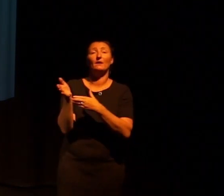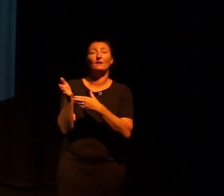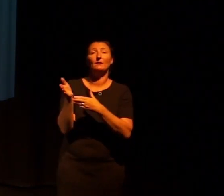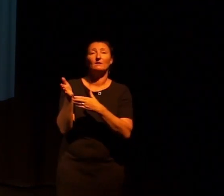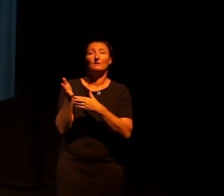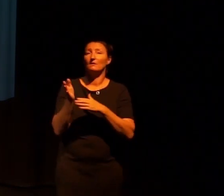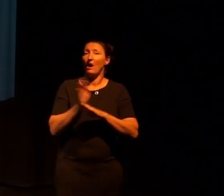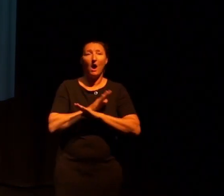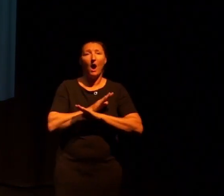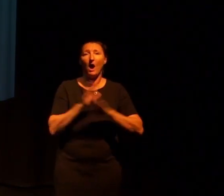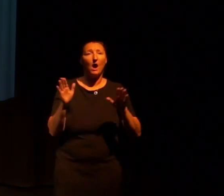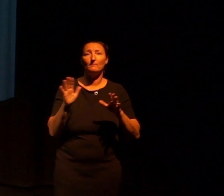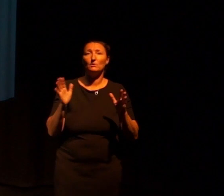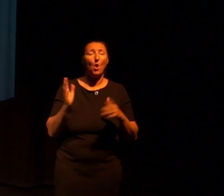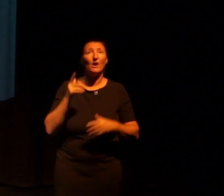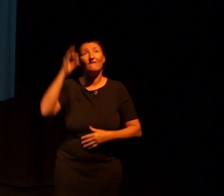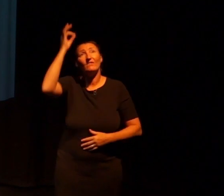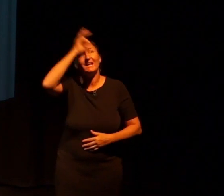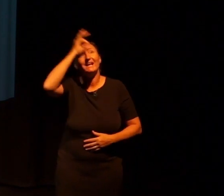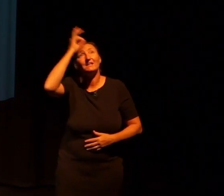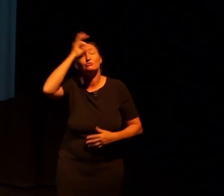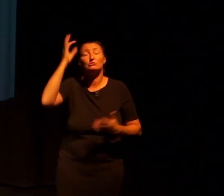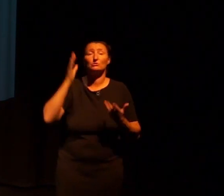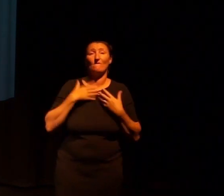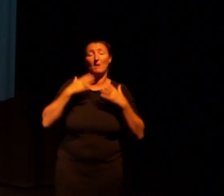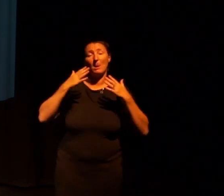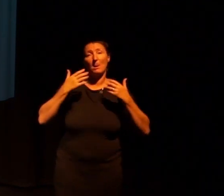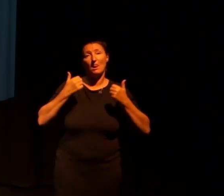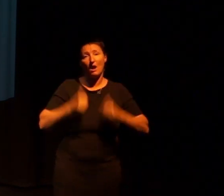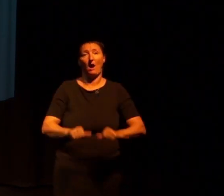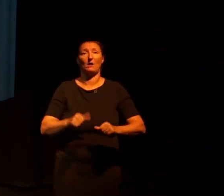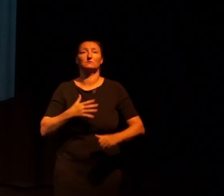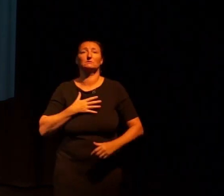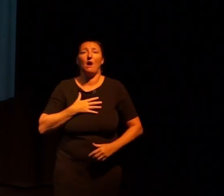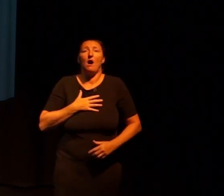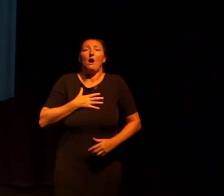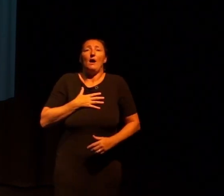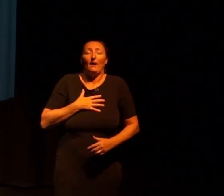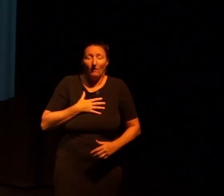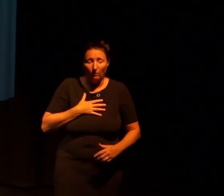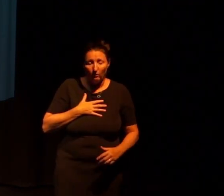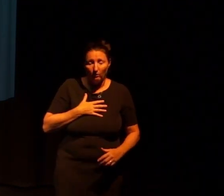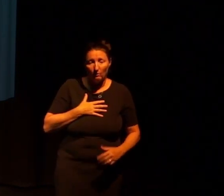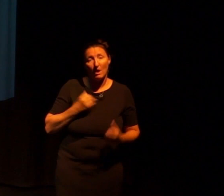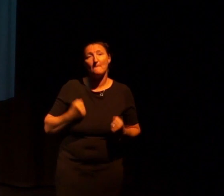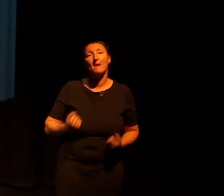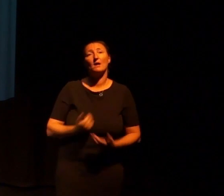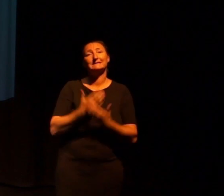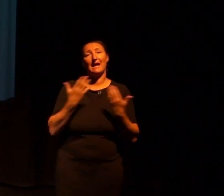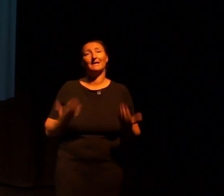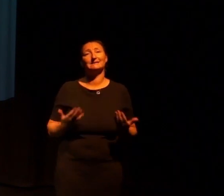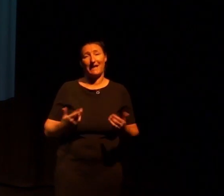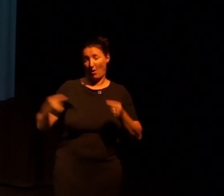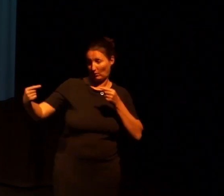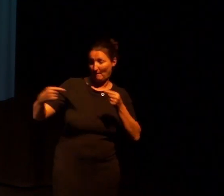not breathing in the ignorance of my last sigh. My days now are only competing